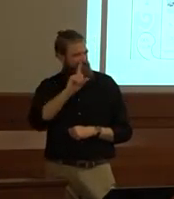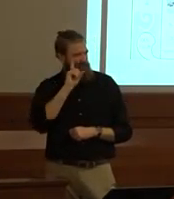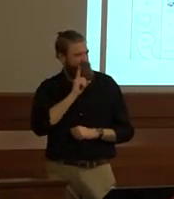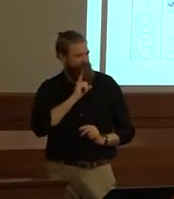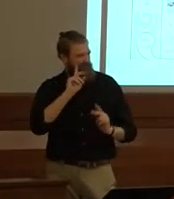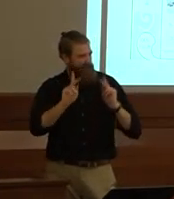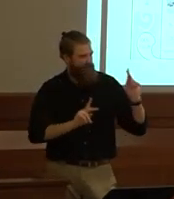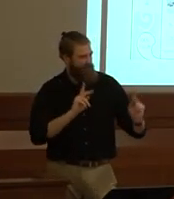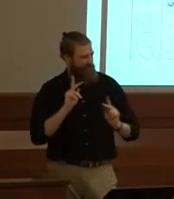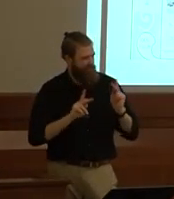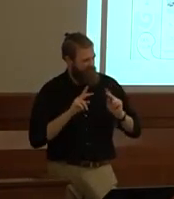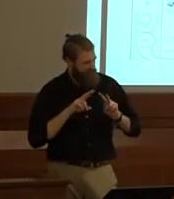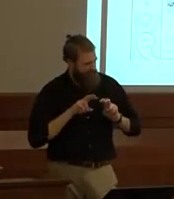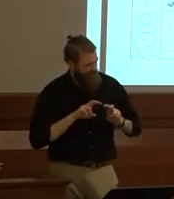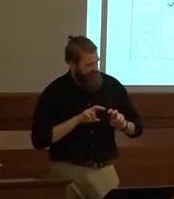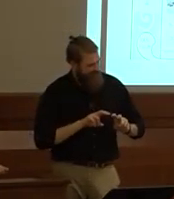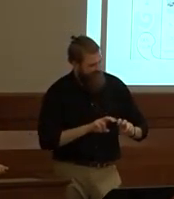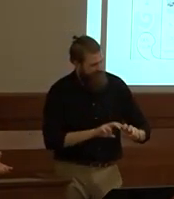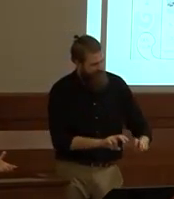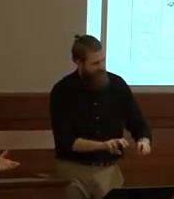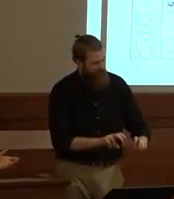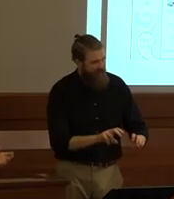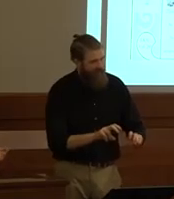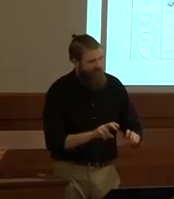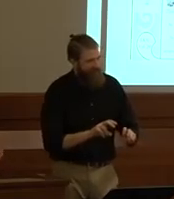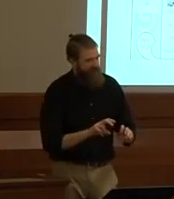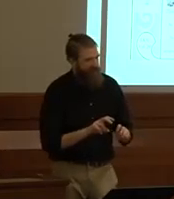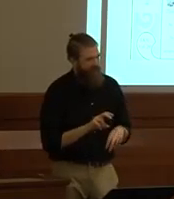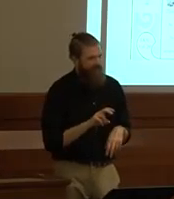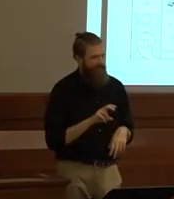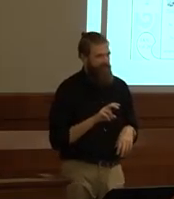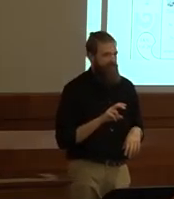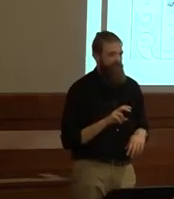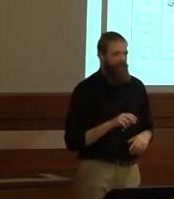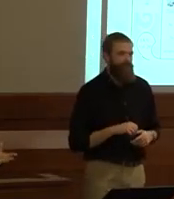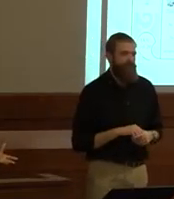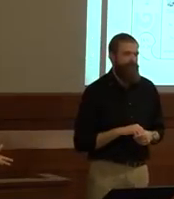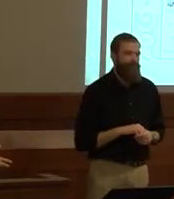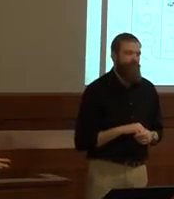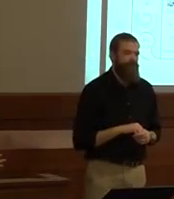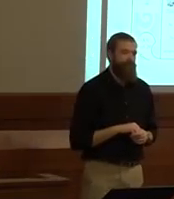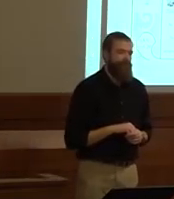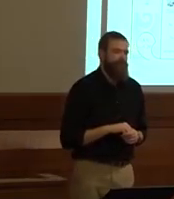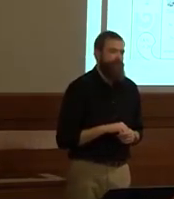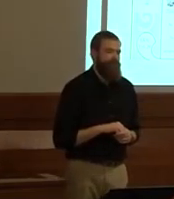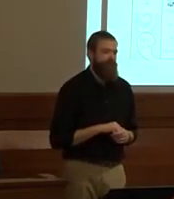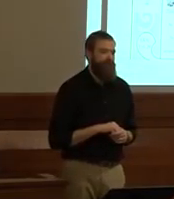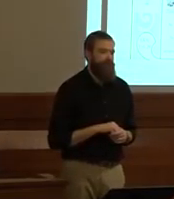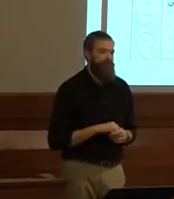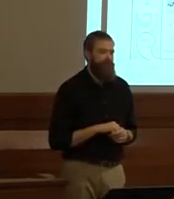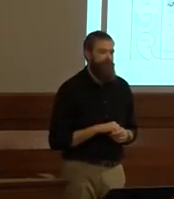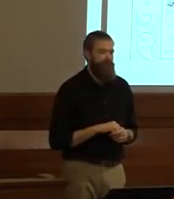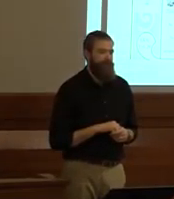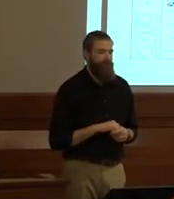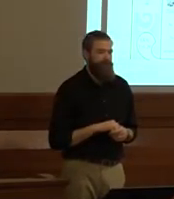what kind of physical handicap or communication mode that doesn't fit in with the norm.